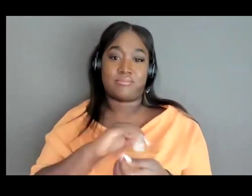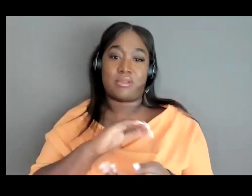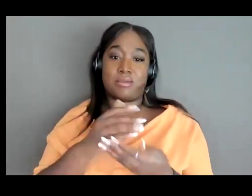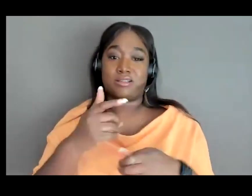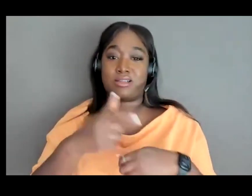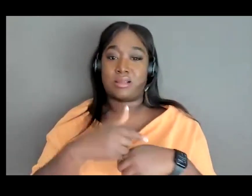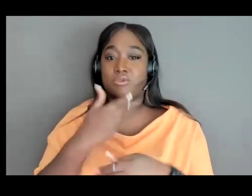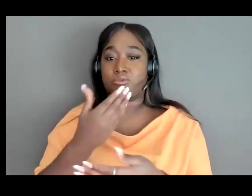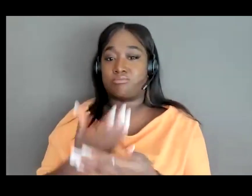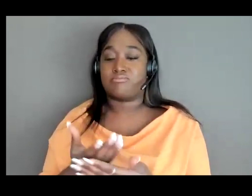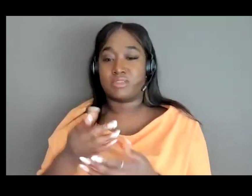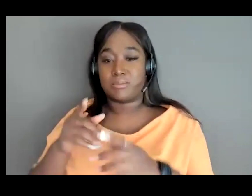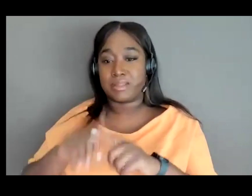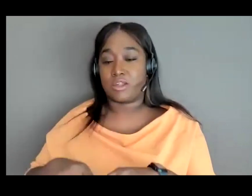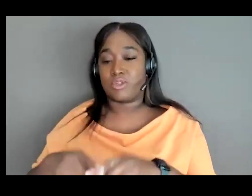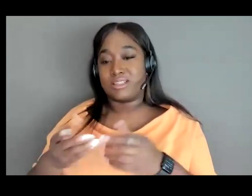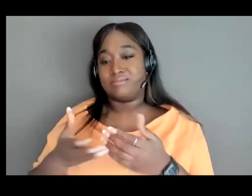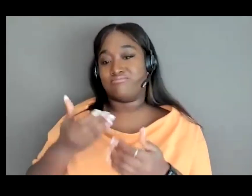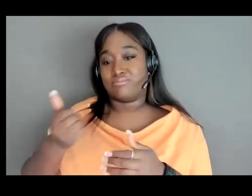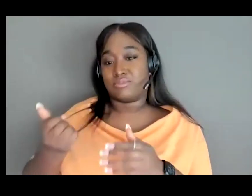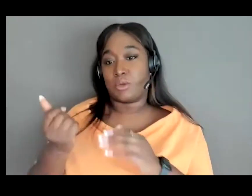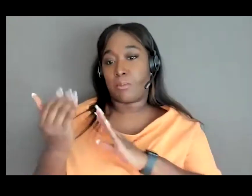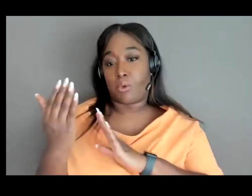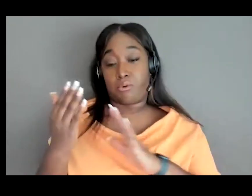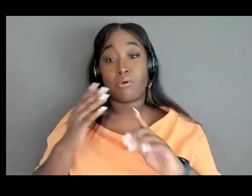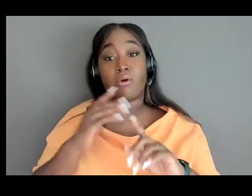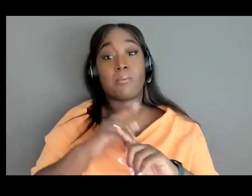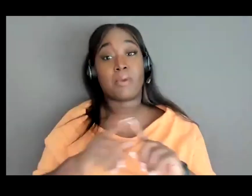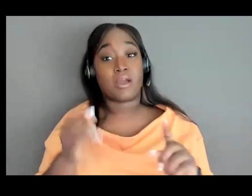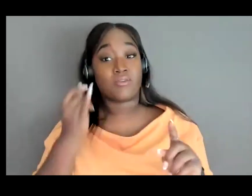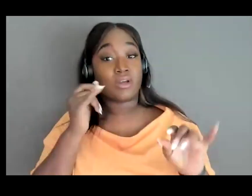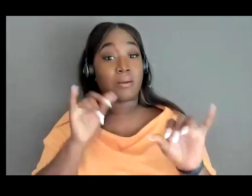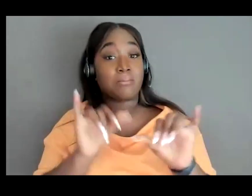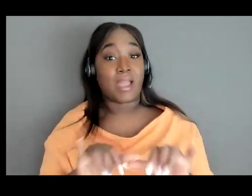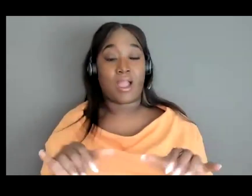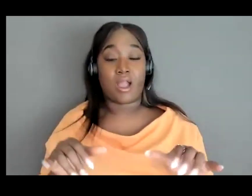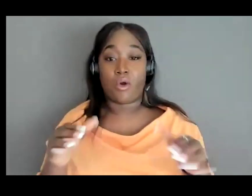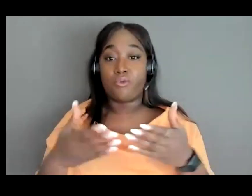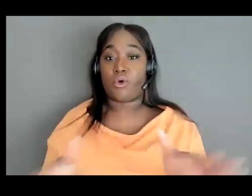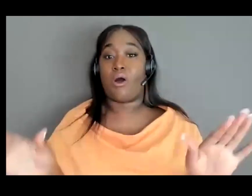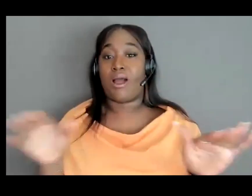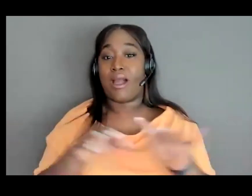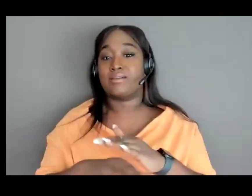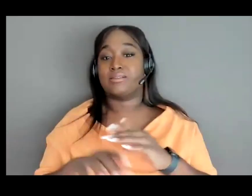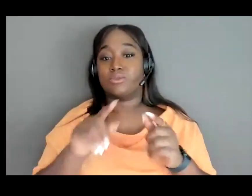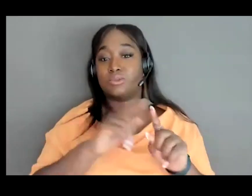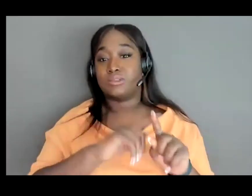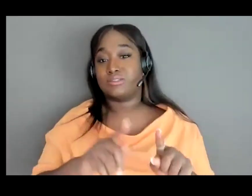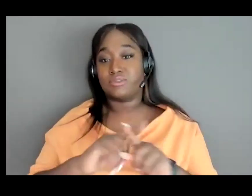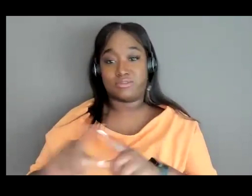whatever the most convenient mode is. So if we wanted to measure my overall access to destinations, we could